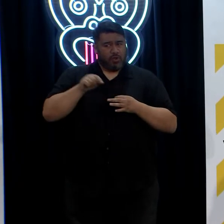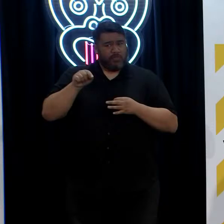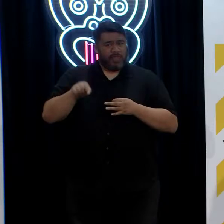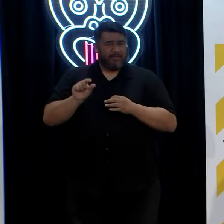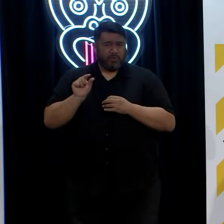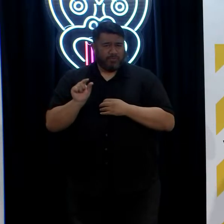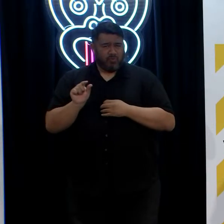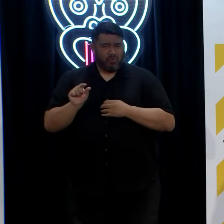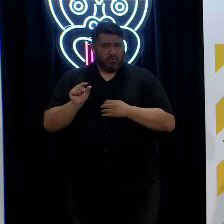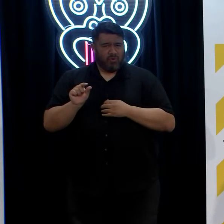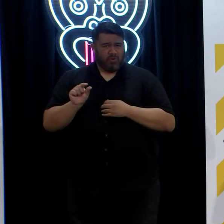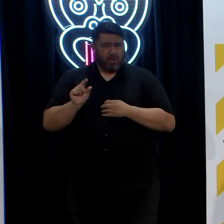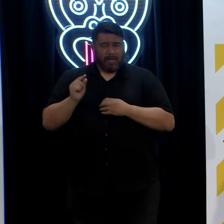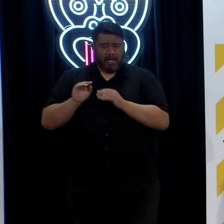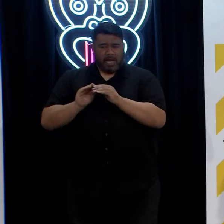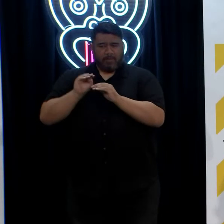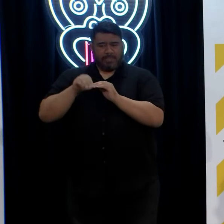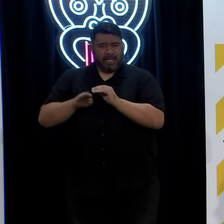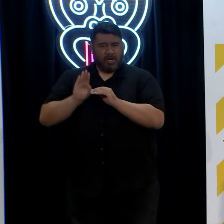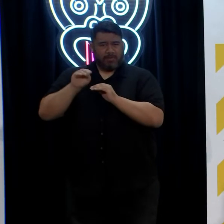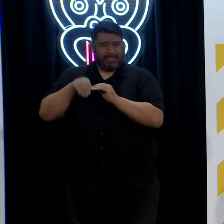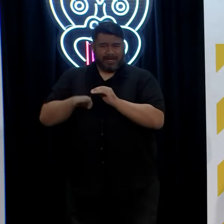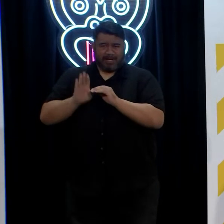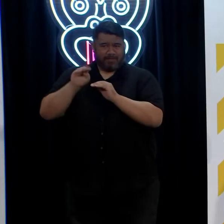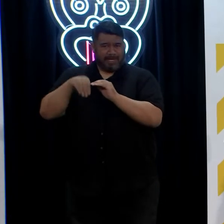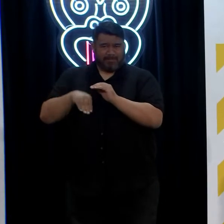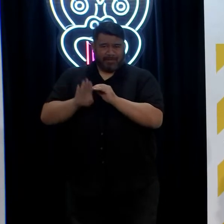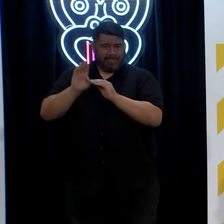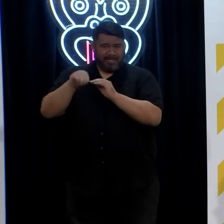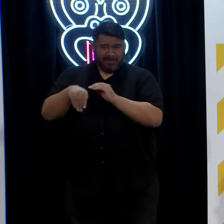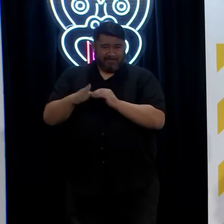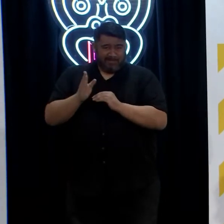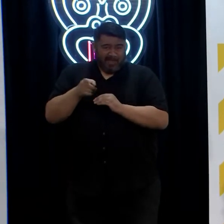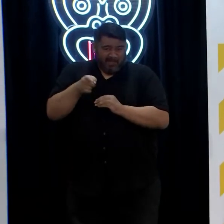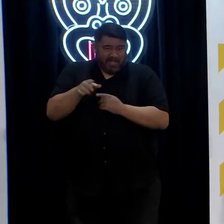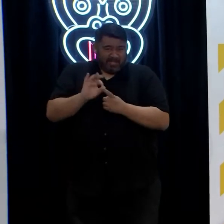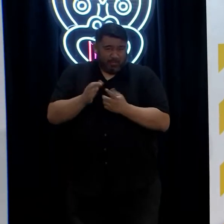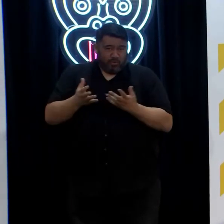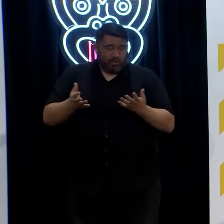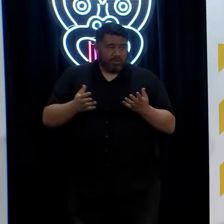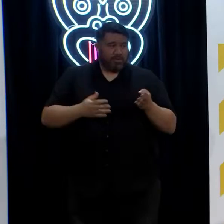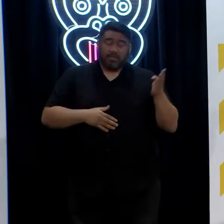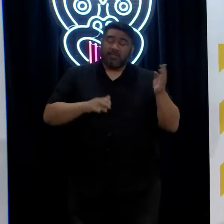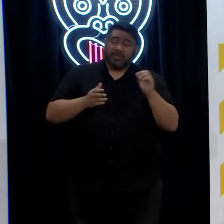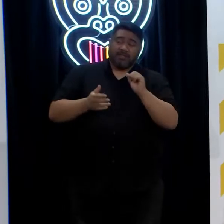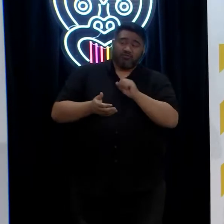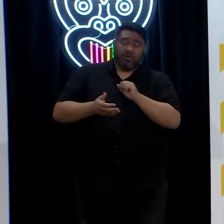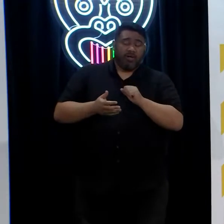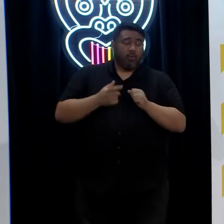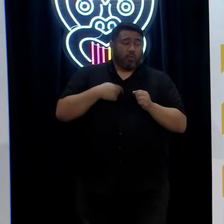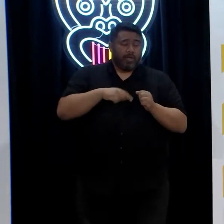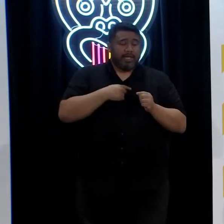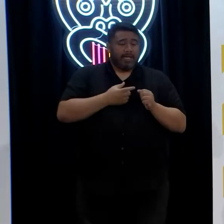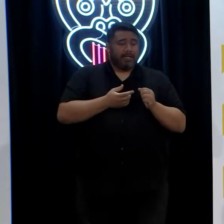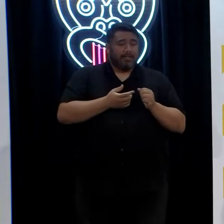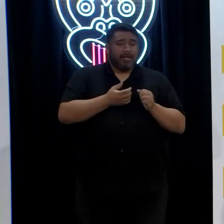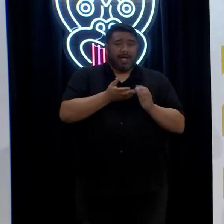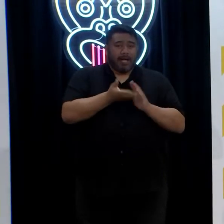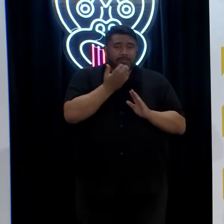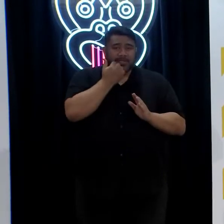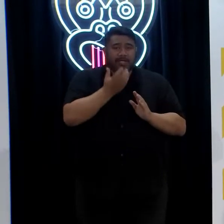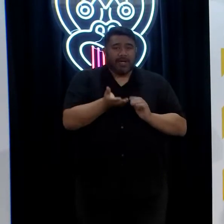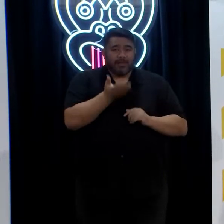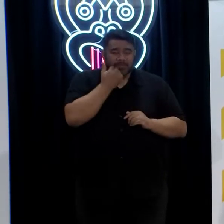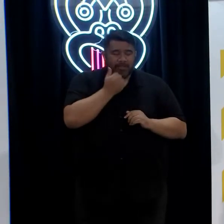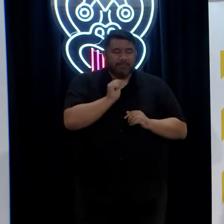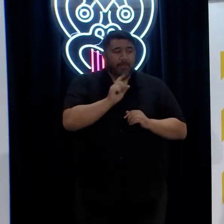movable feast. Yeah, it just keeps moving. That's the point. Keep updating it, but what we will be doing as part